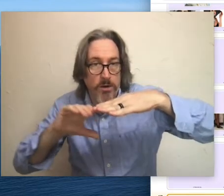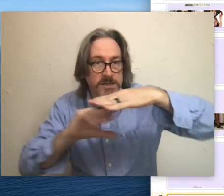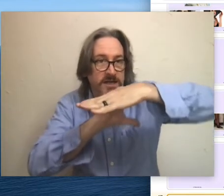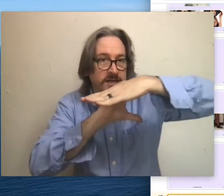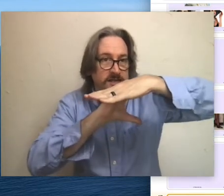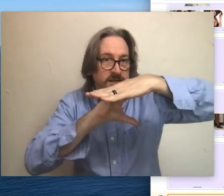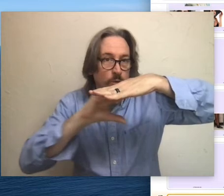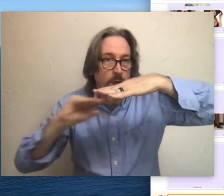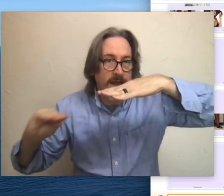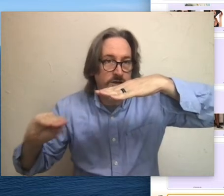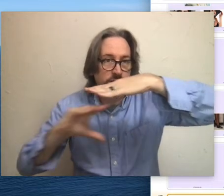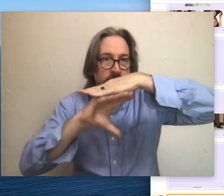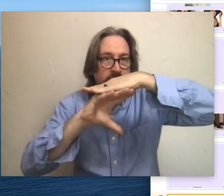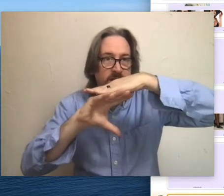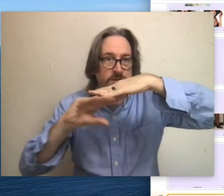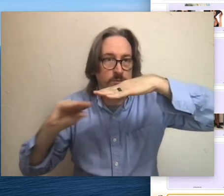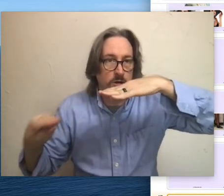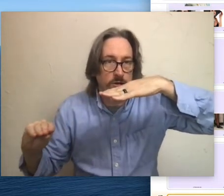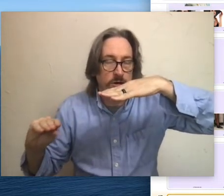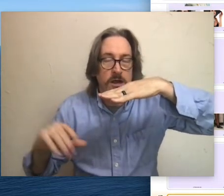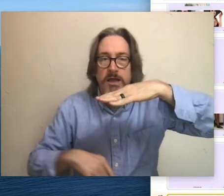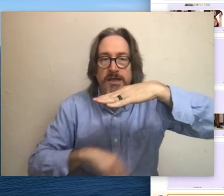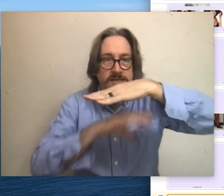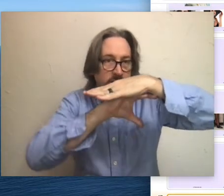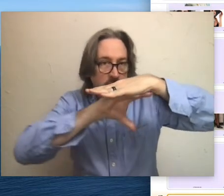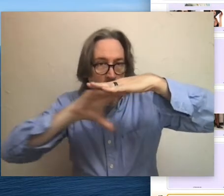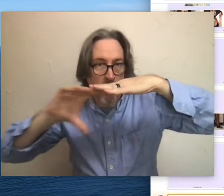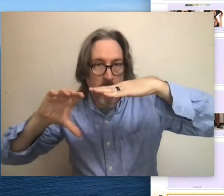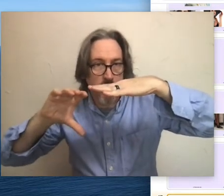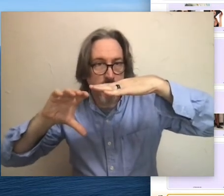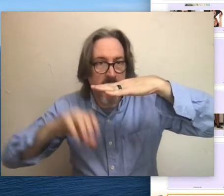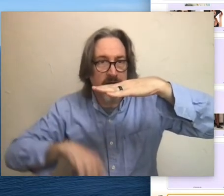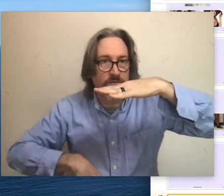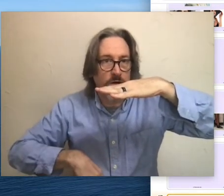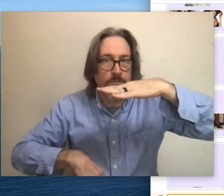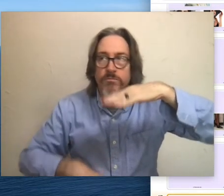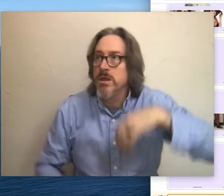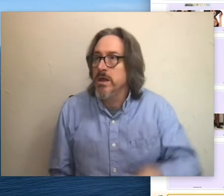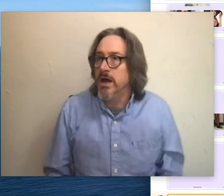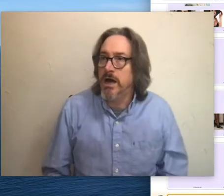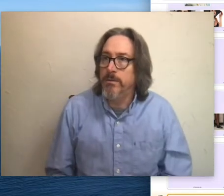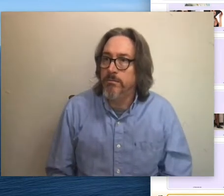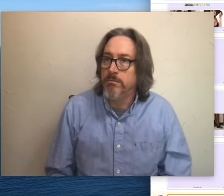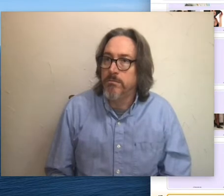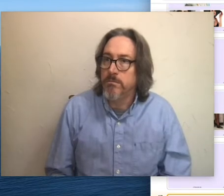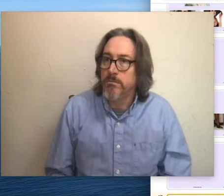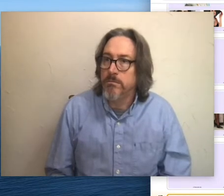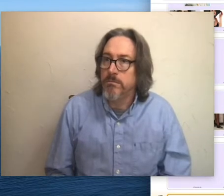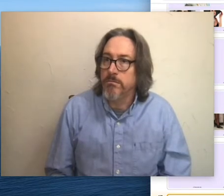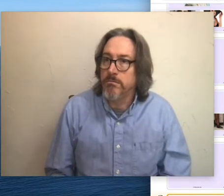show what is it. Is it a wedge? Does it get smaller? Is it a large platform?